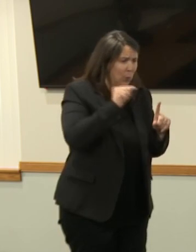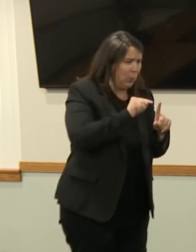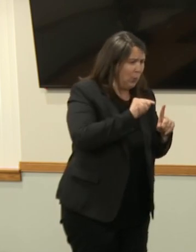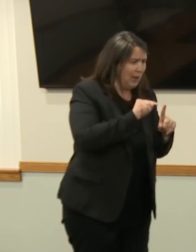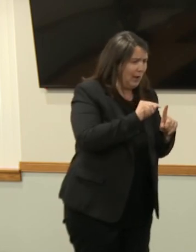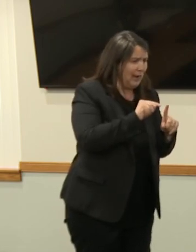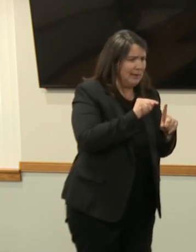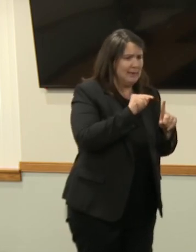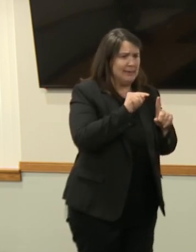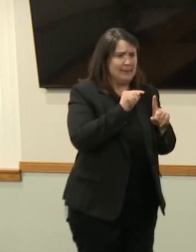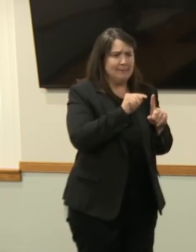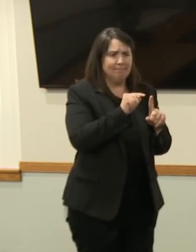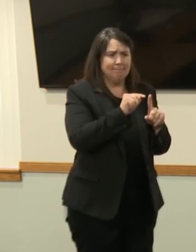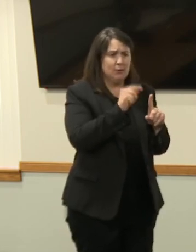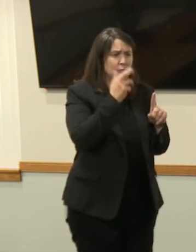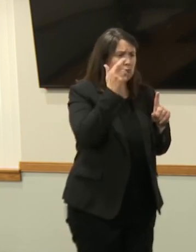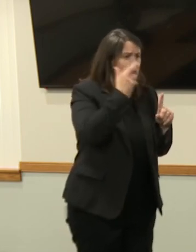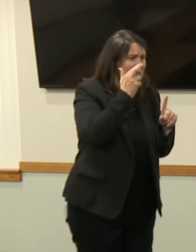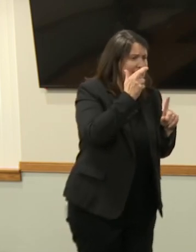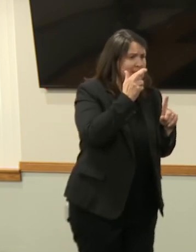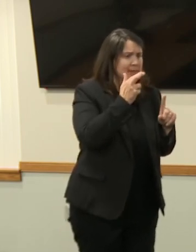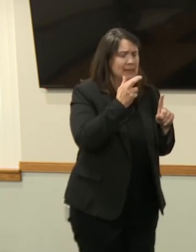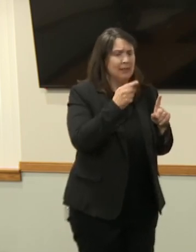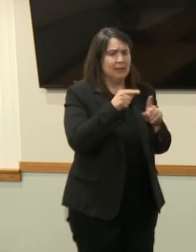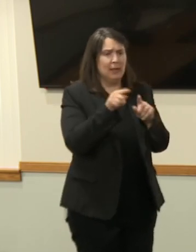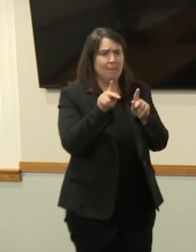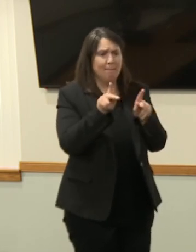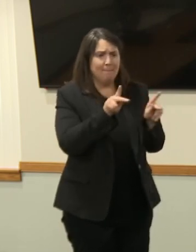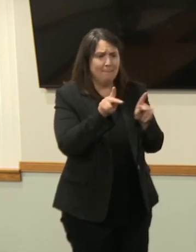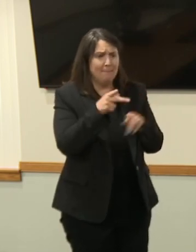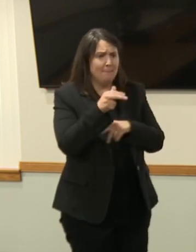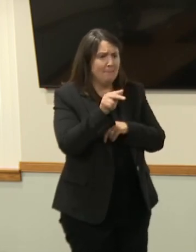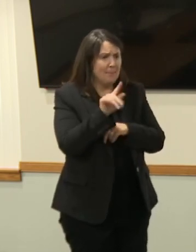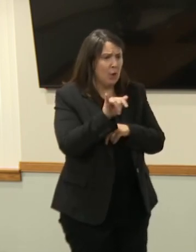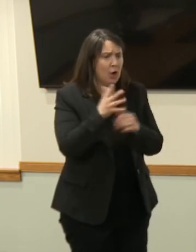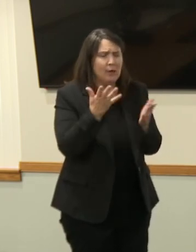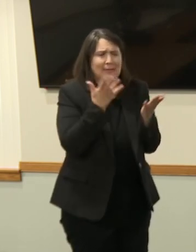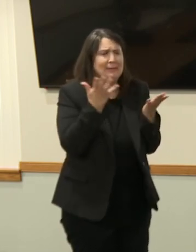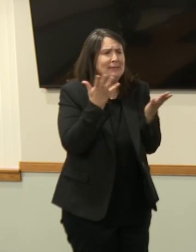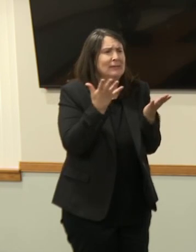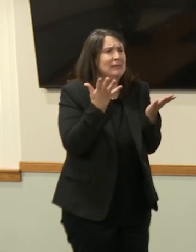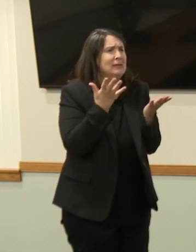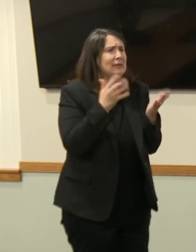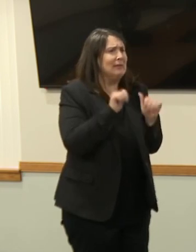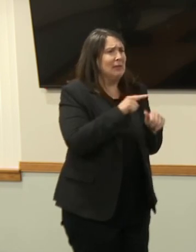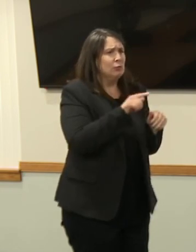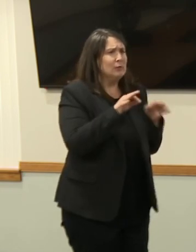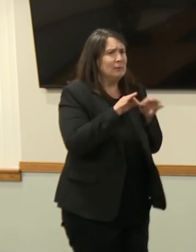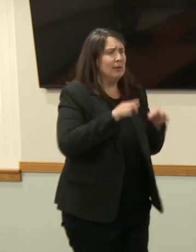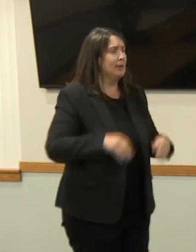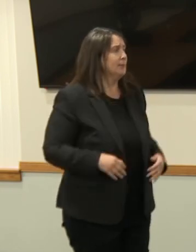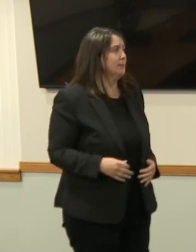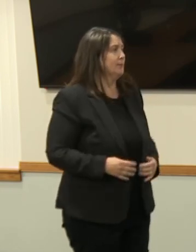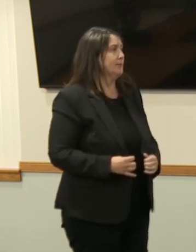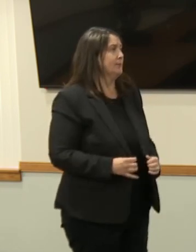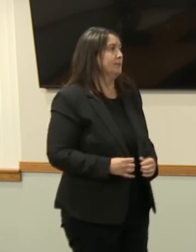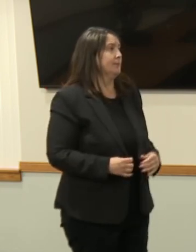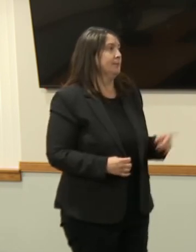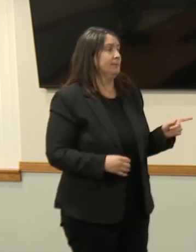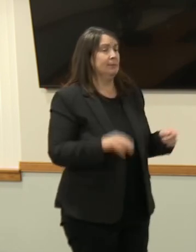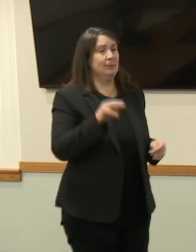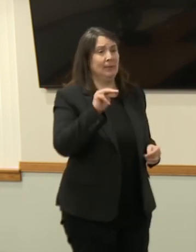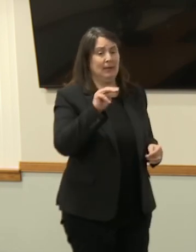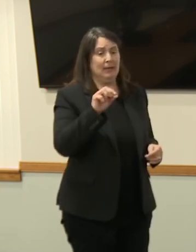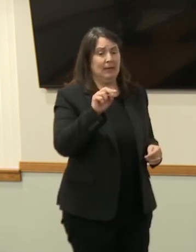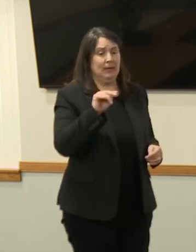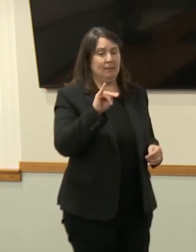to a single event, or anything like that? Please. So the first question regarding